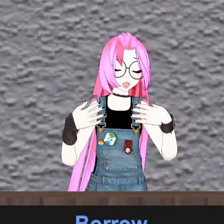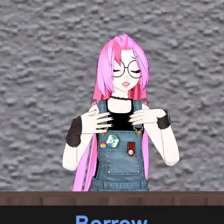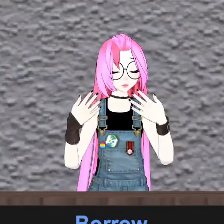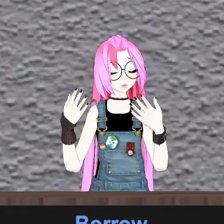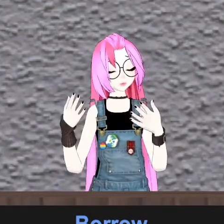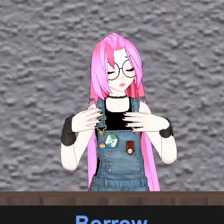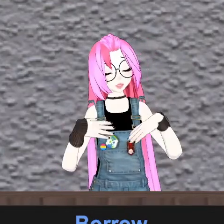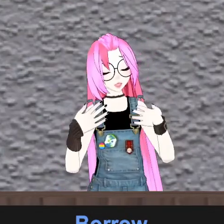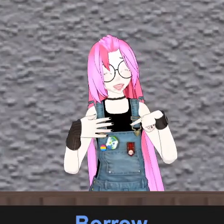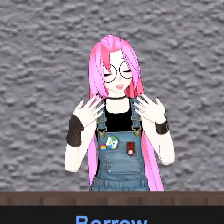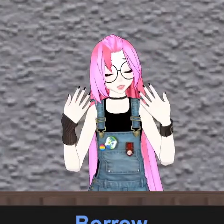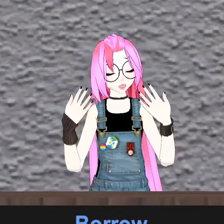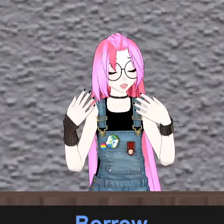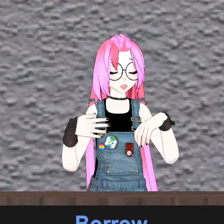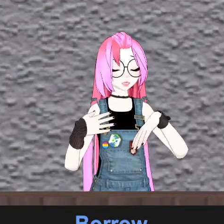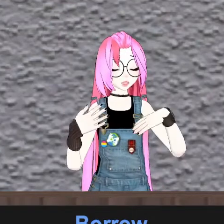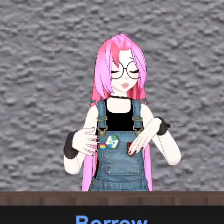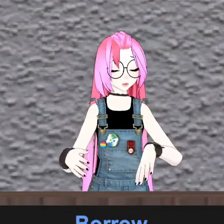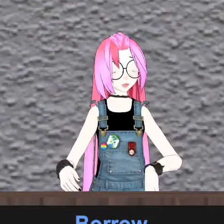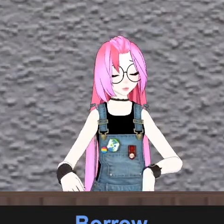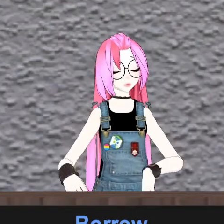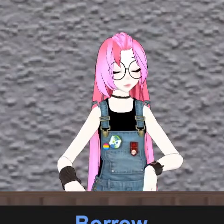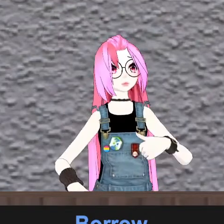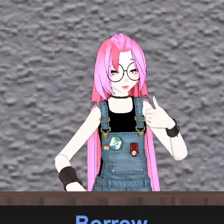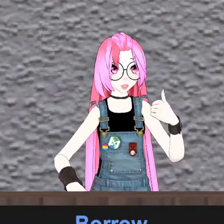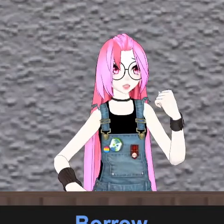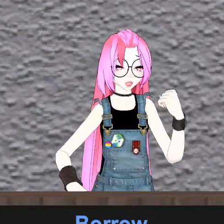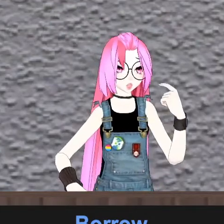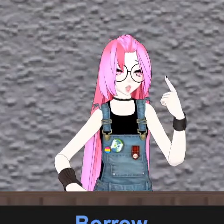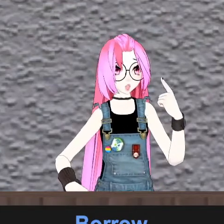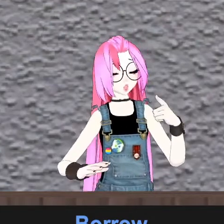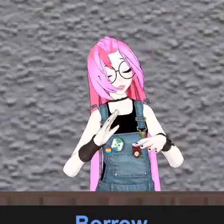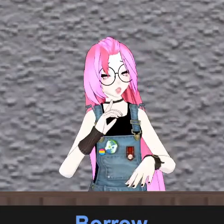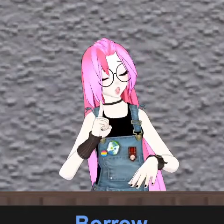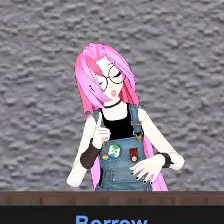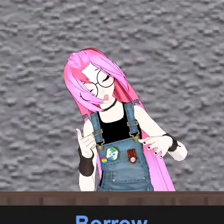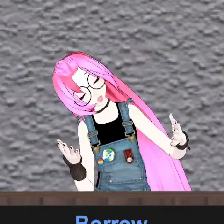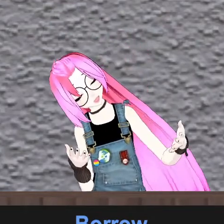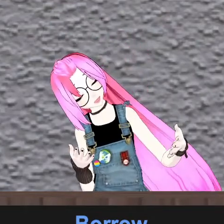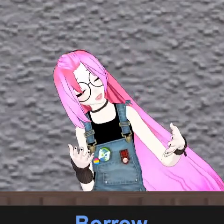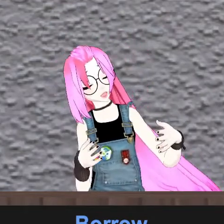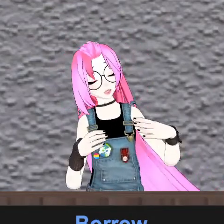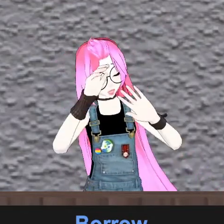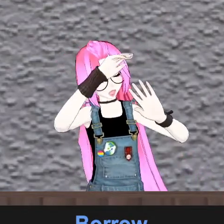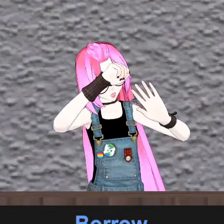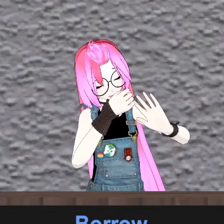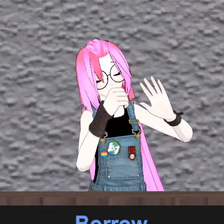down. It'd be understood. So like if I did this, it would be okay. Yeah, I'd understood. But if the person is like, what? Then you could be like, oh, it's both of